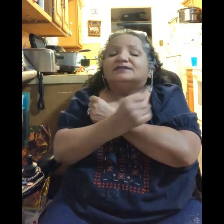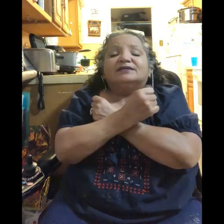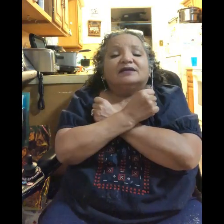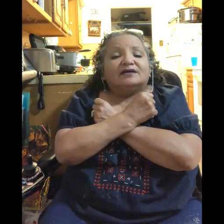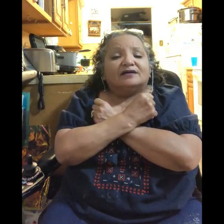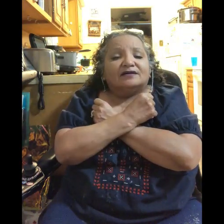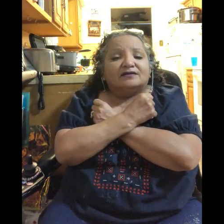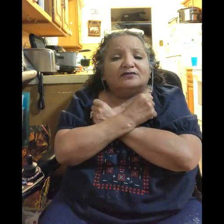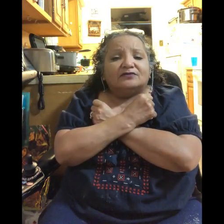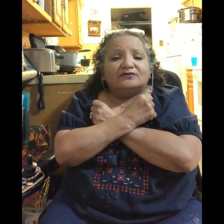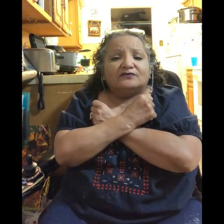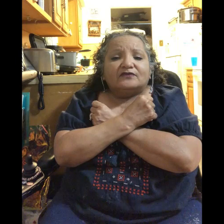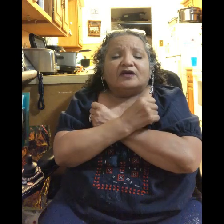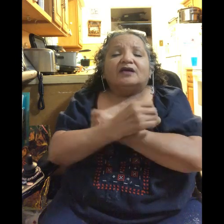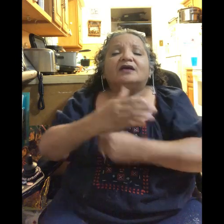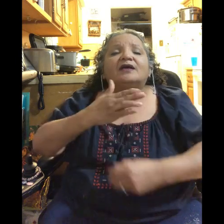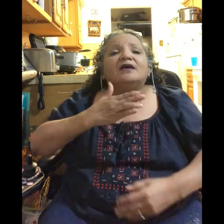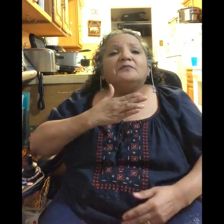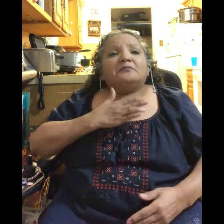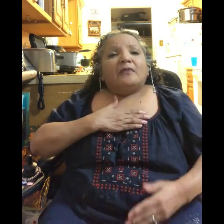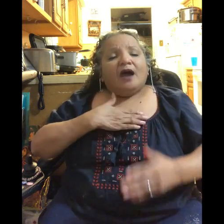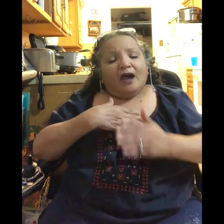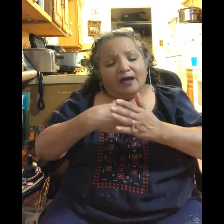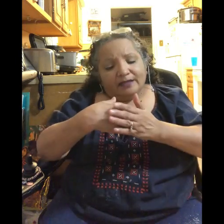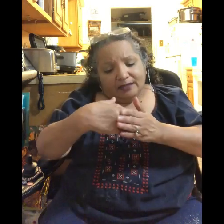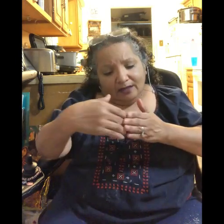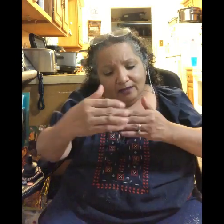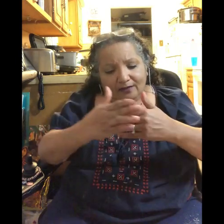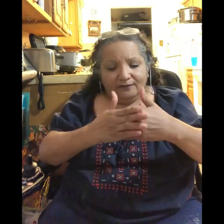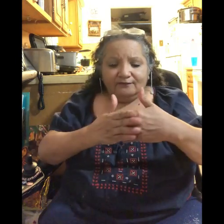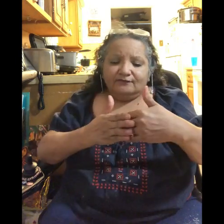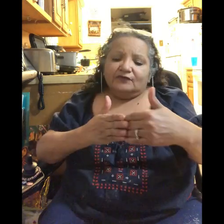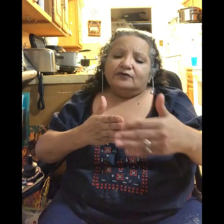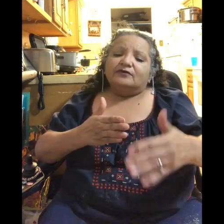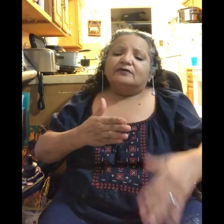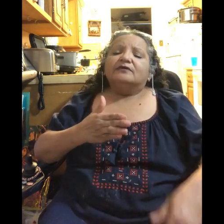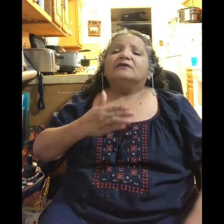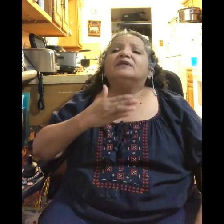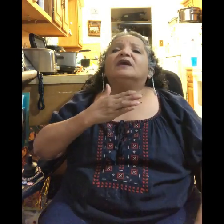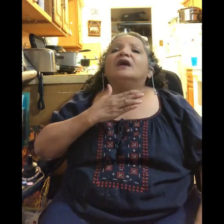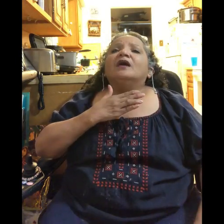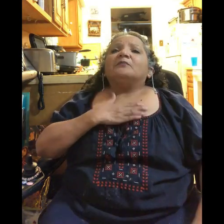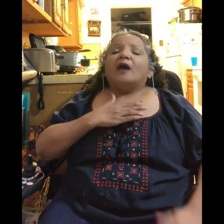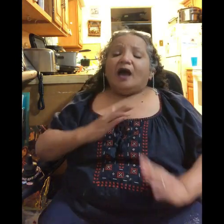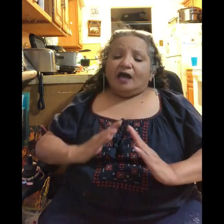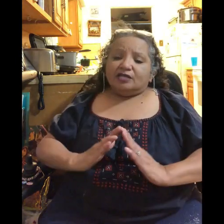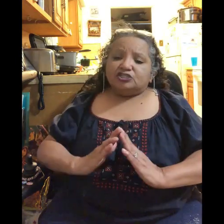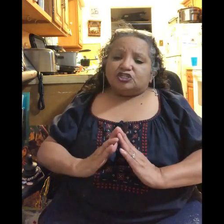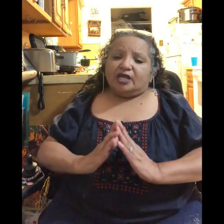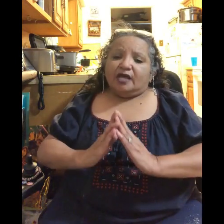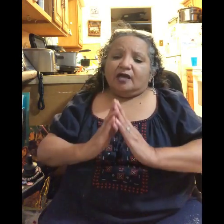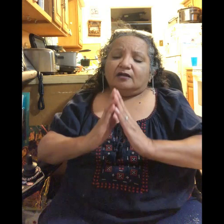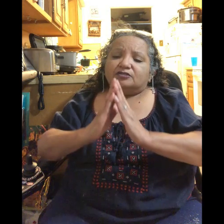mighty love. My comfort, my